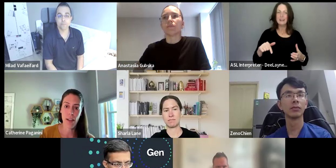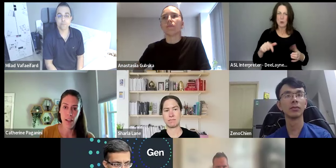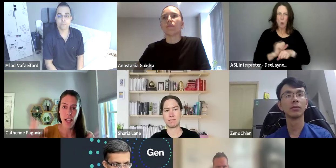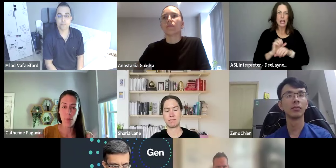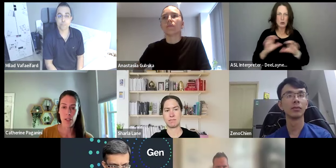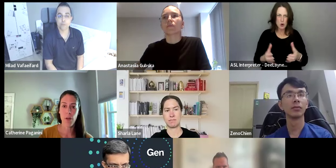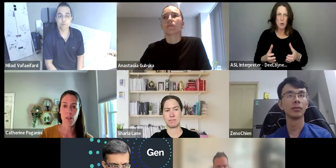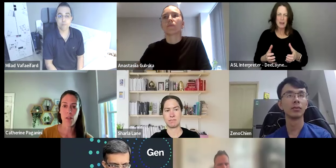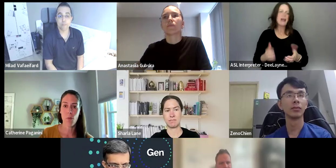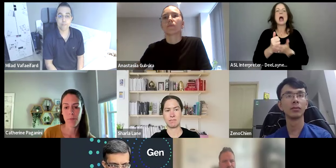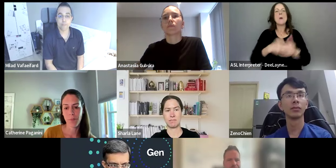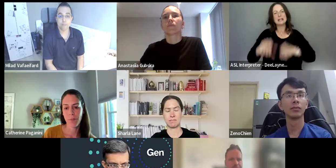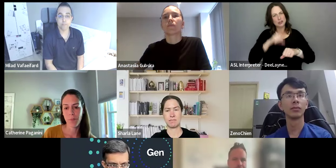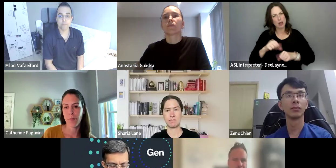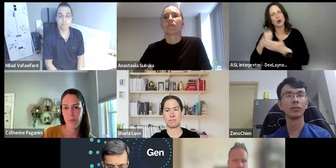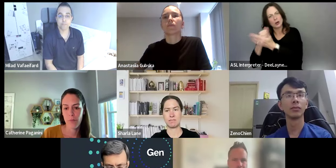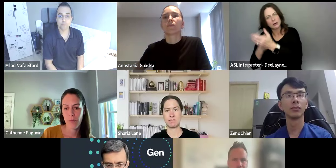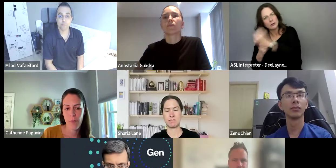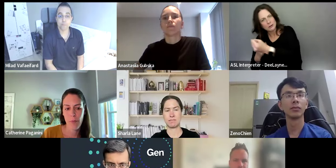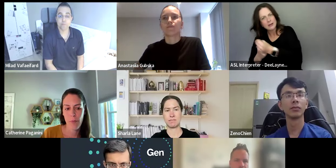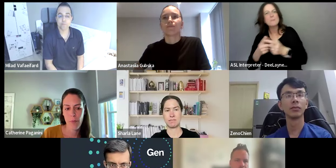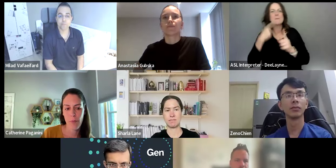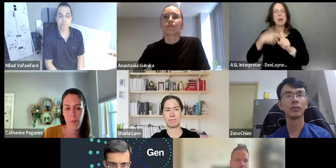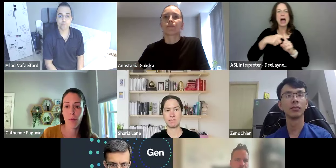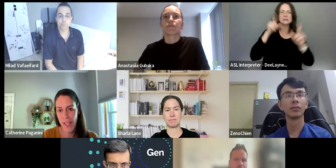other to do that, and then helping spread the word.